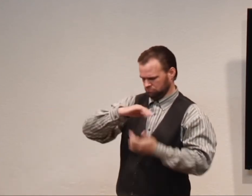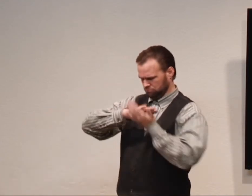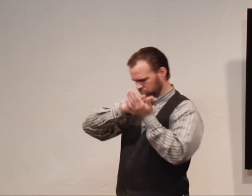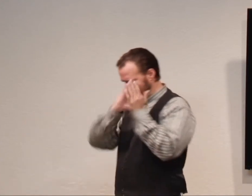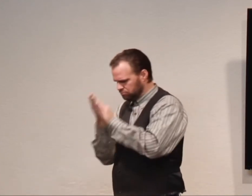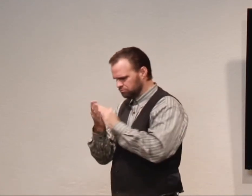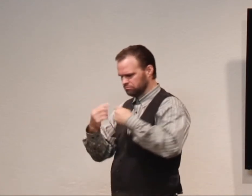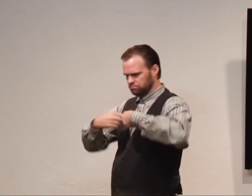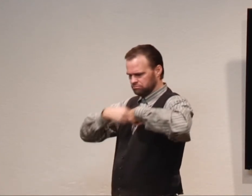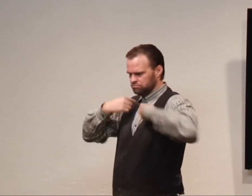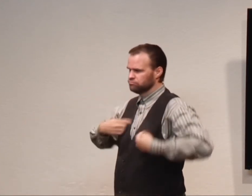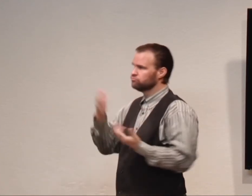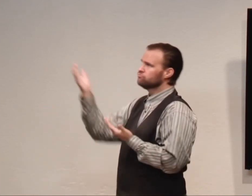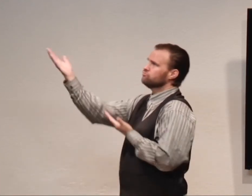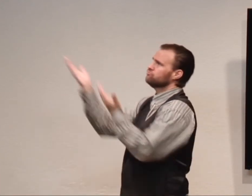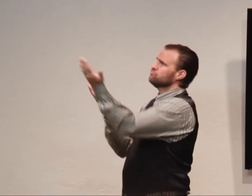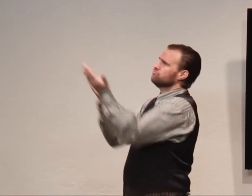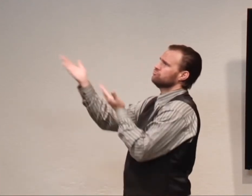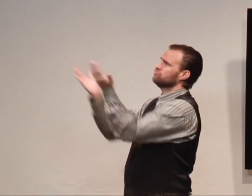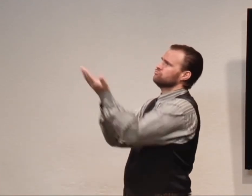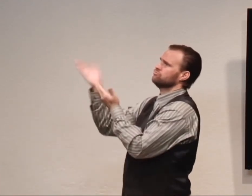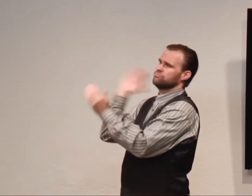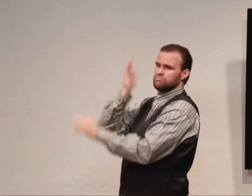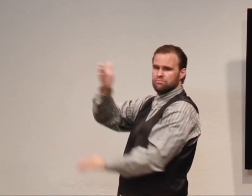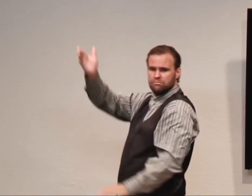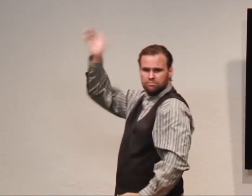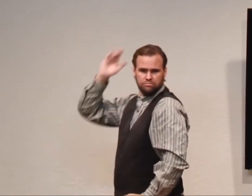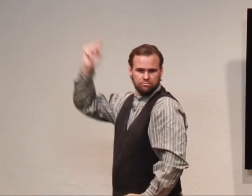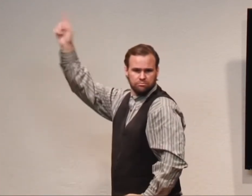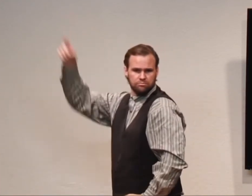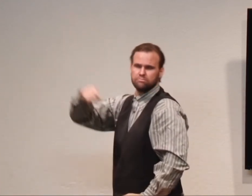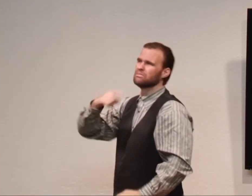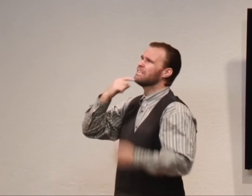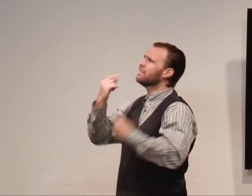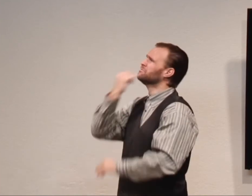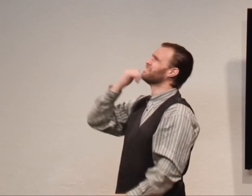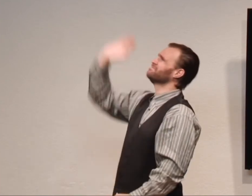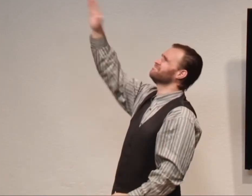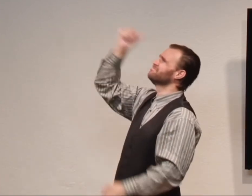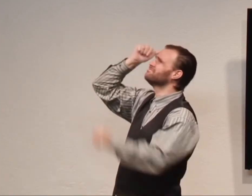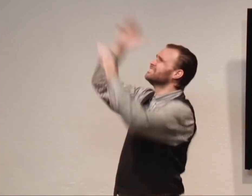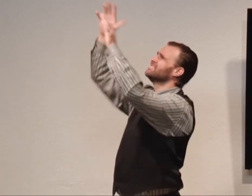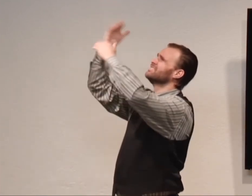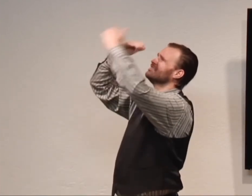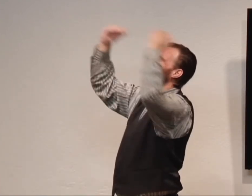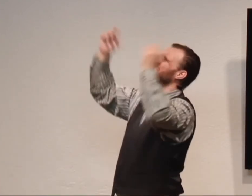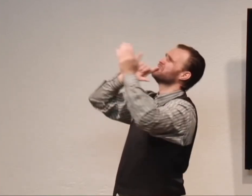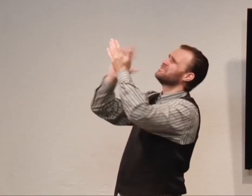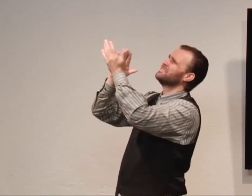and have accepted him, we are servants of our God.